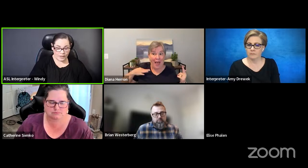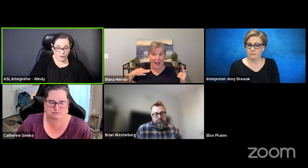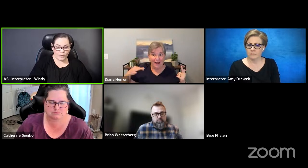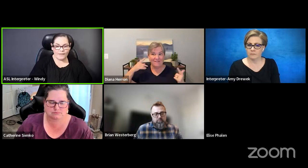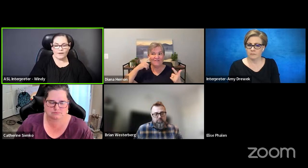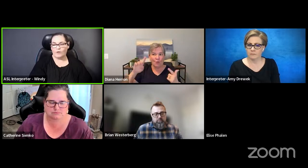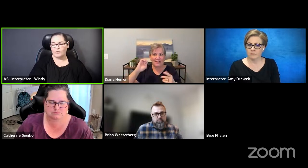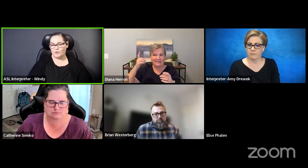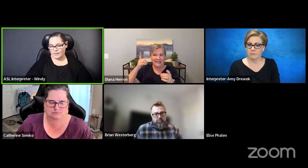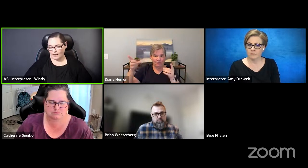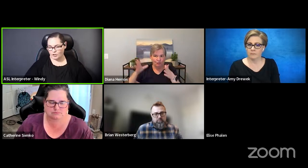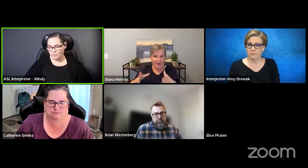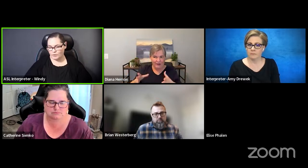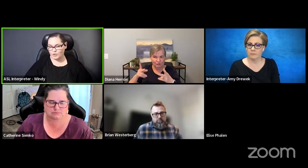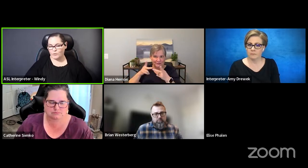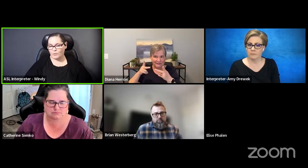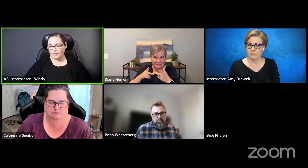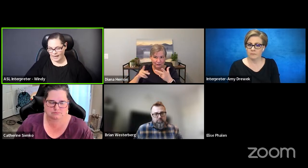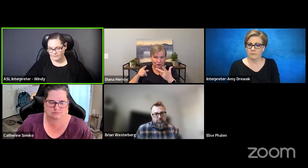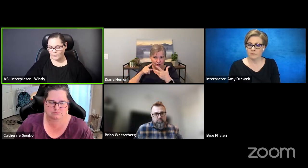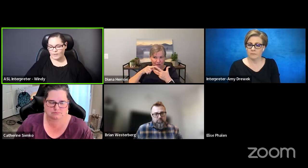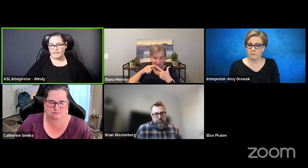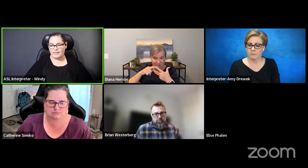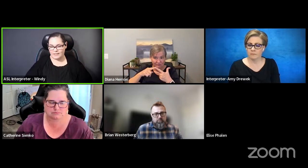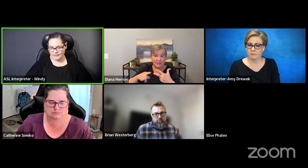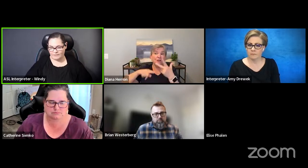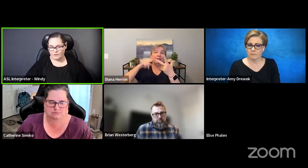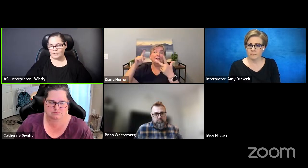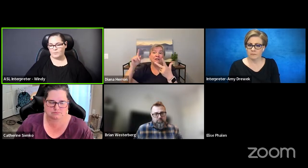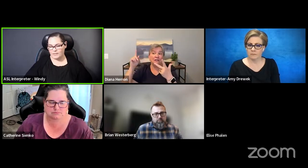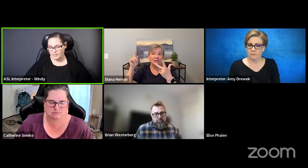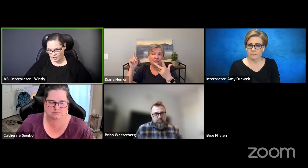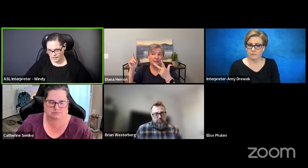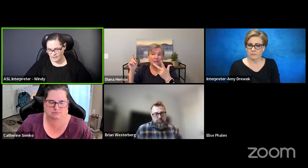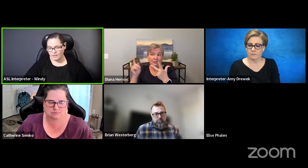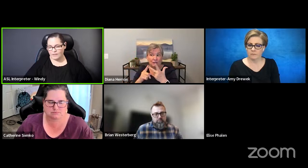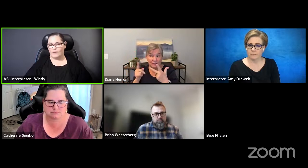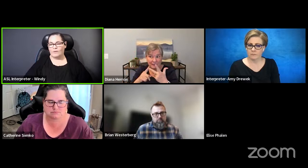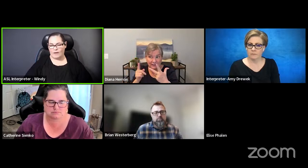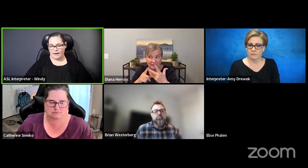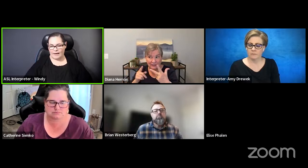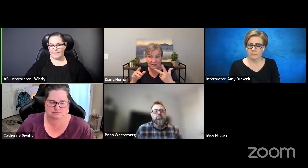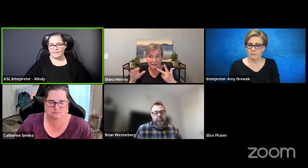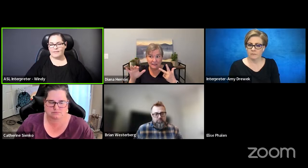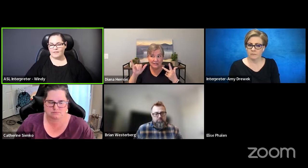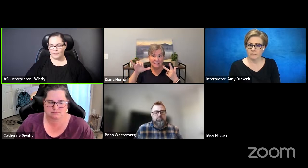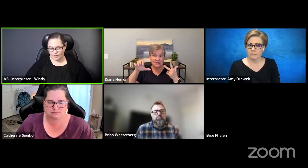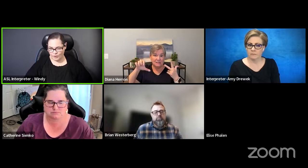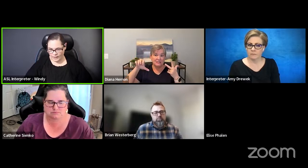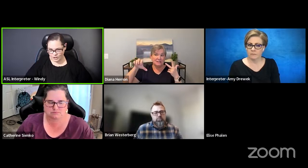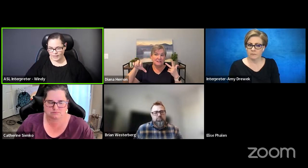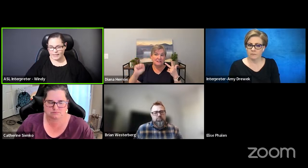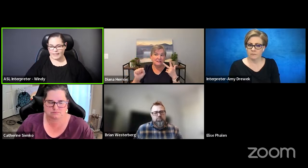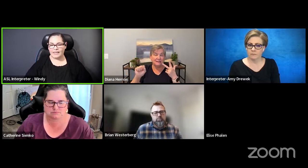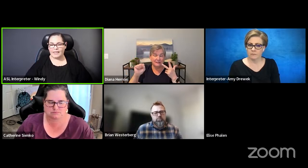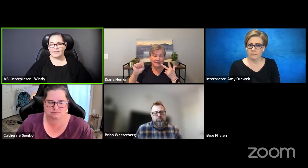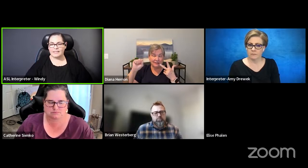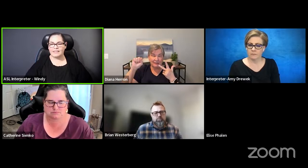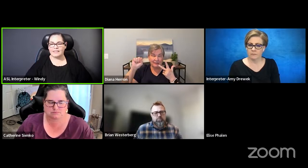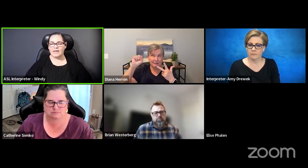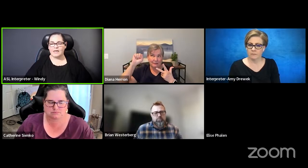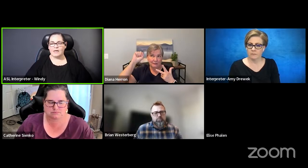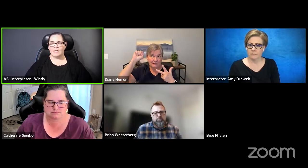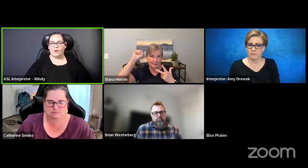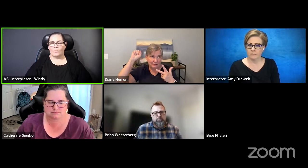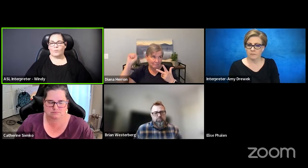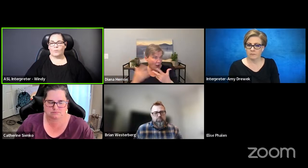interim director would then also be eligible to apply for the executive director position? And then the third question